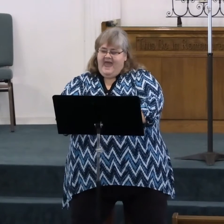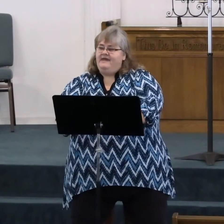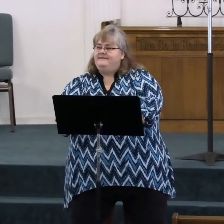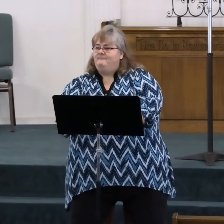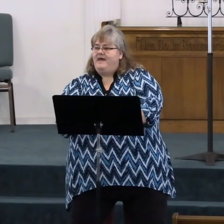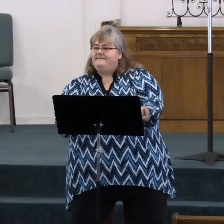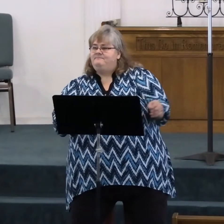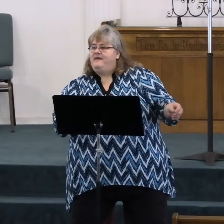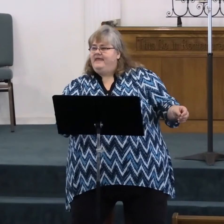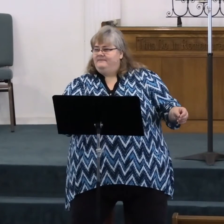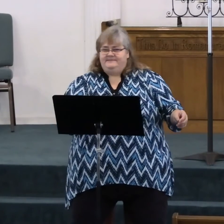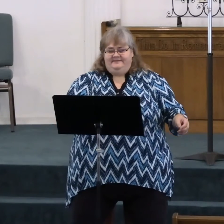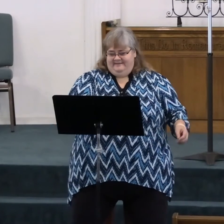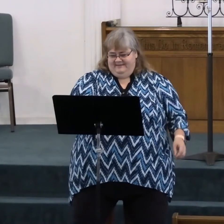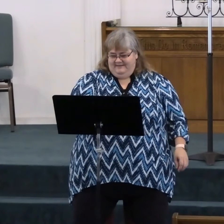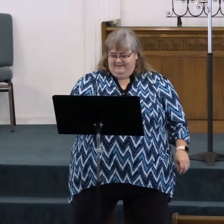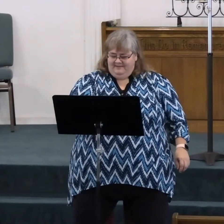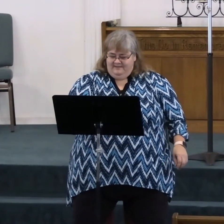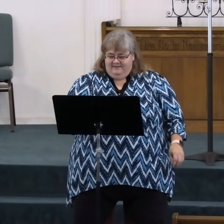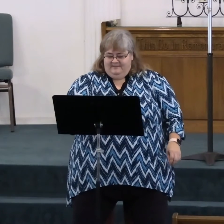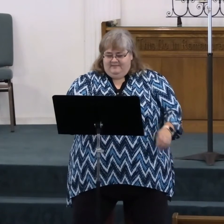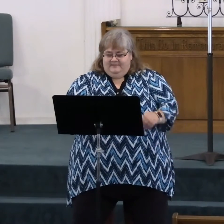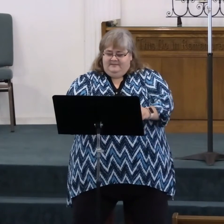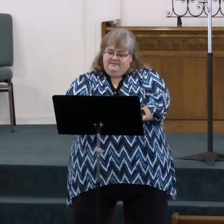Out of the mouths of babes.